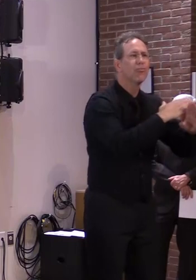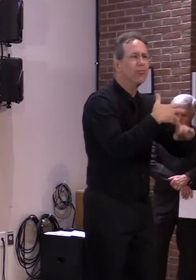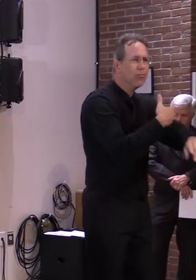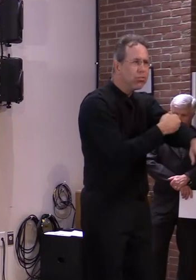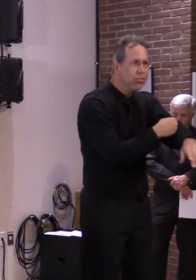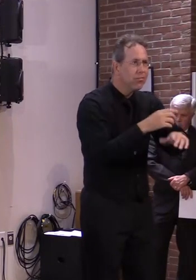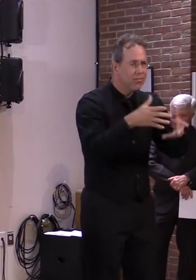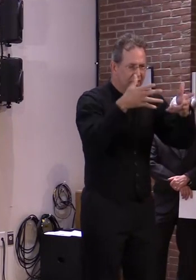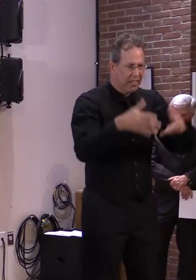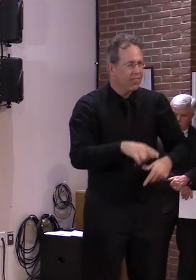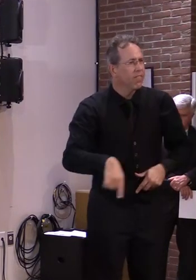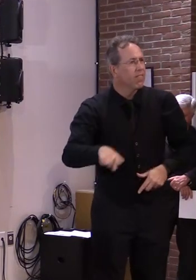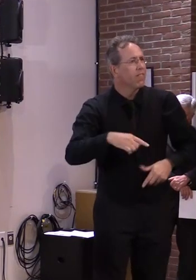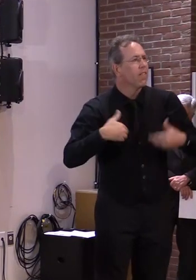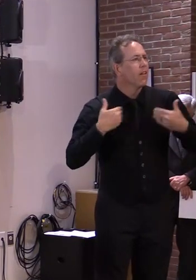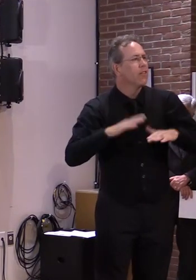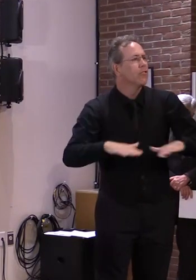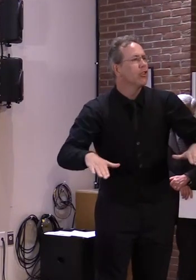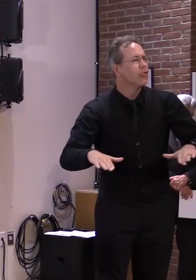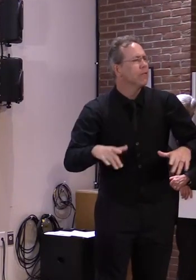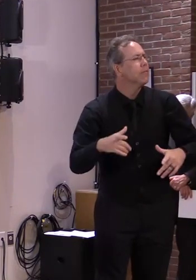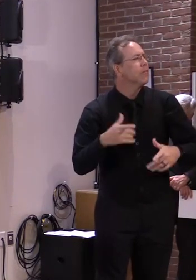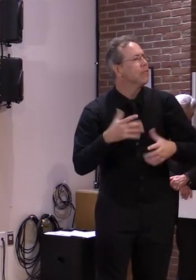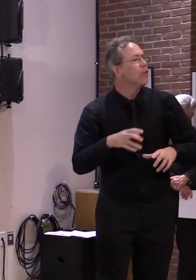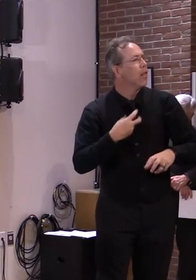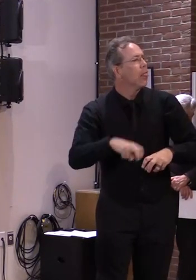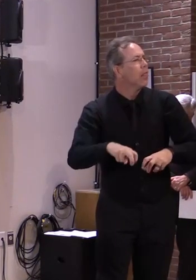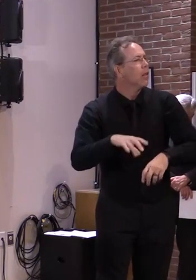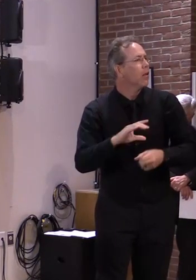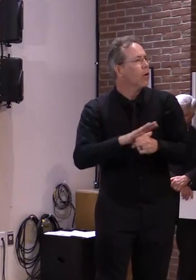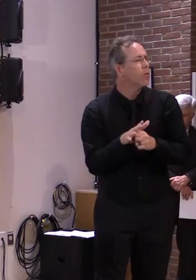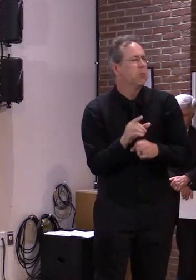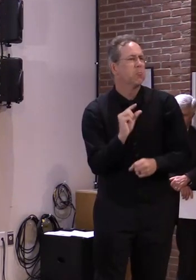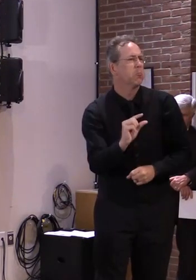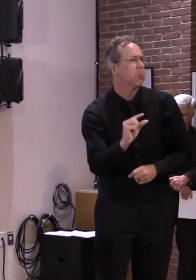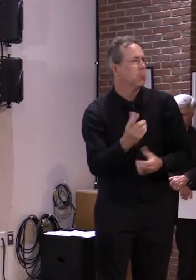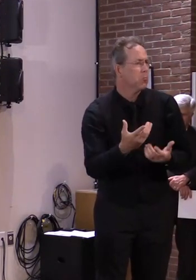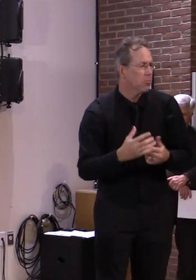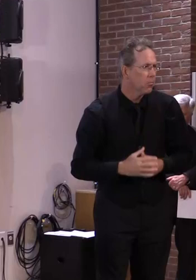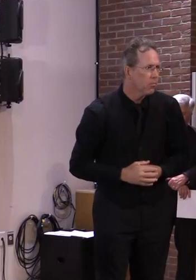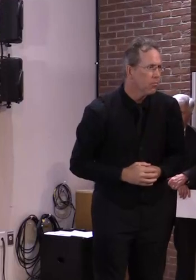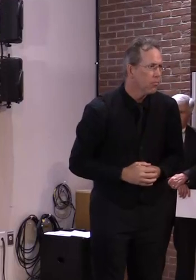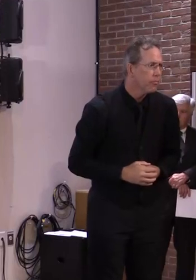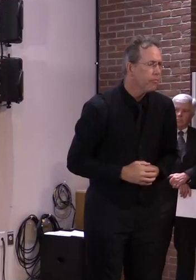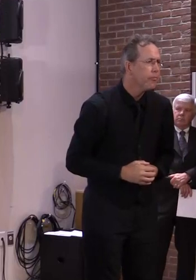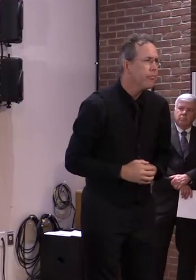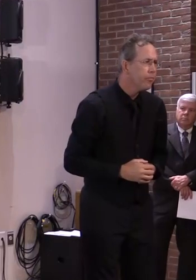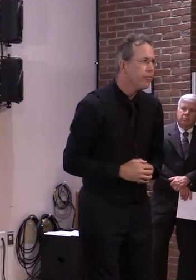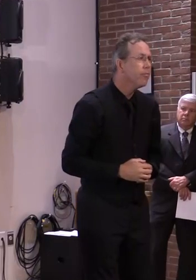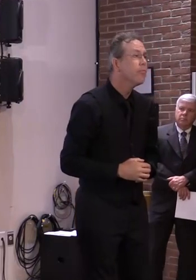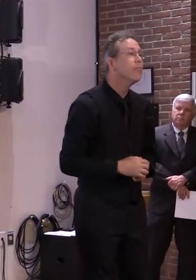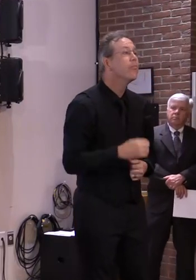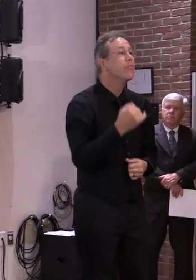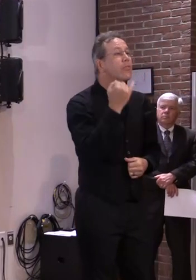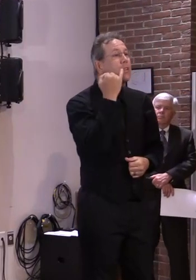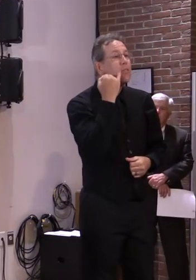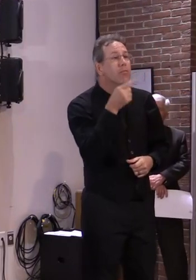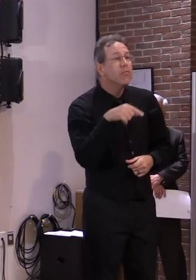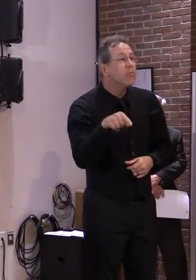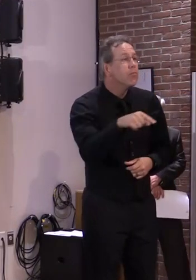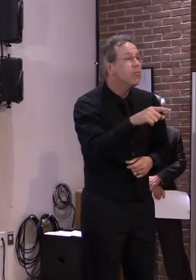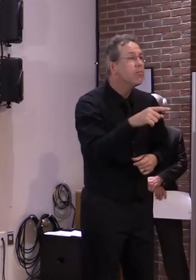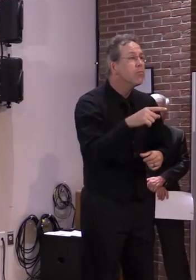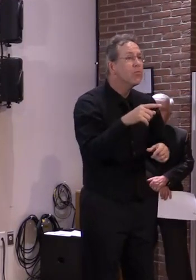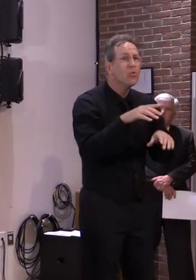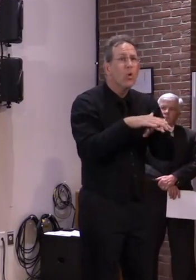community. If Vermont had a low vaccination rate, I might be saying something different, but we